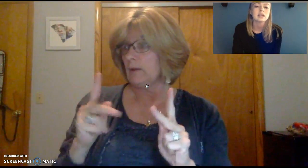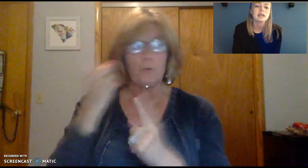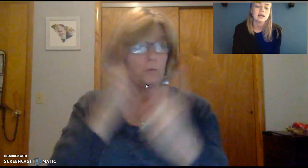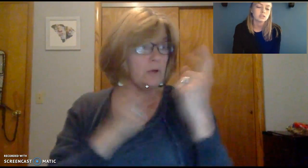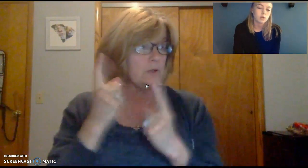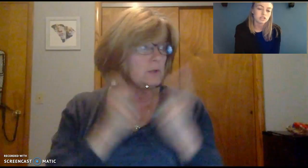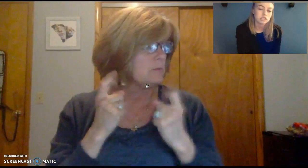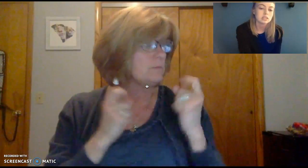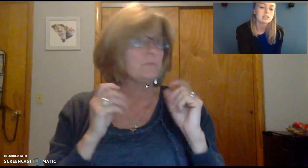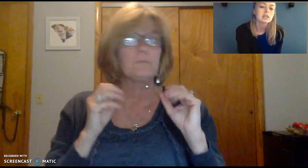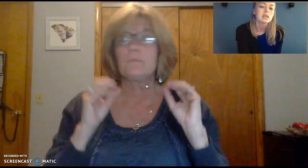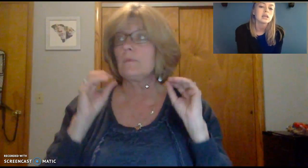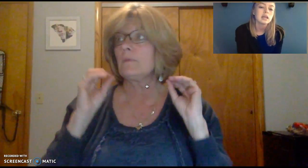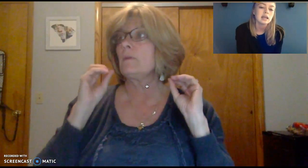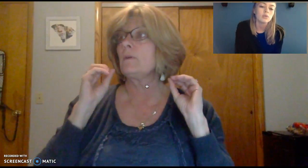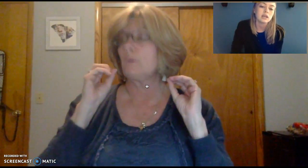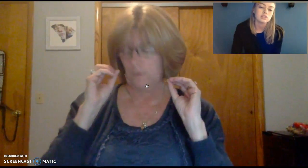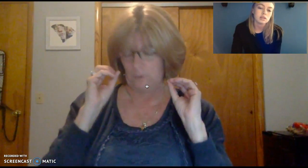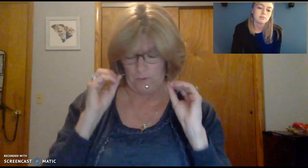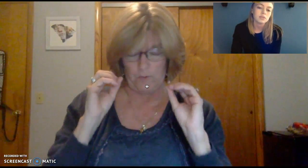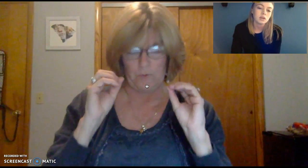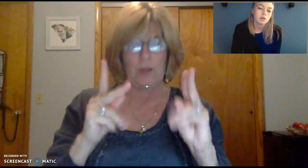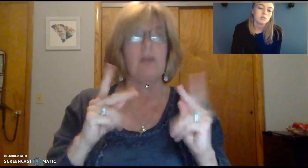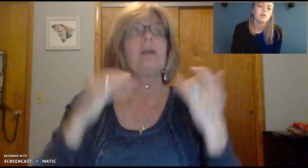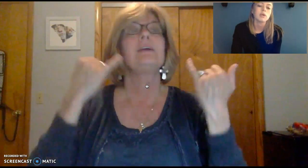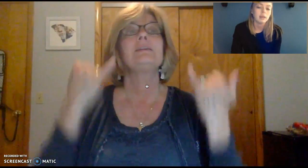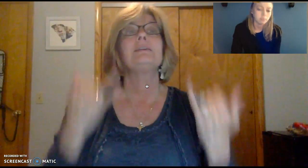class and ask questions, and I will answer them.